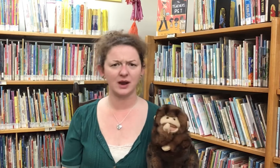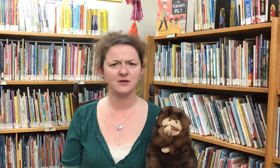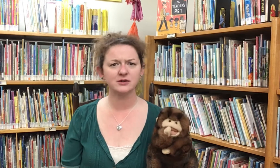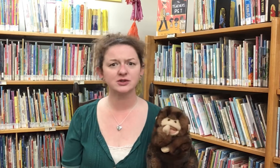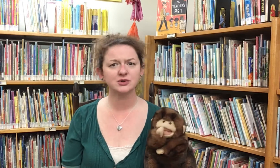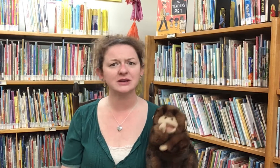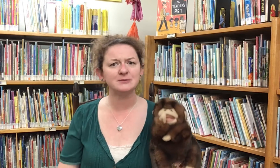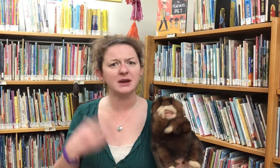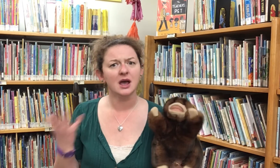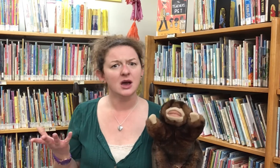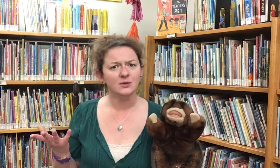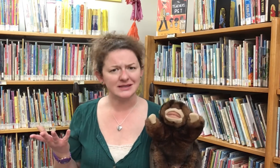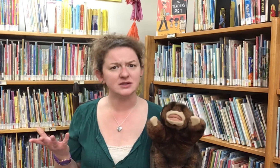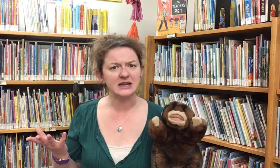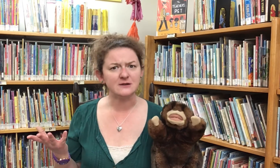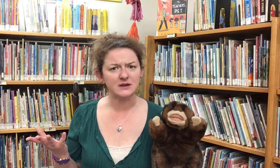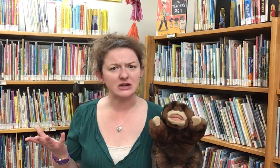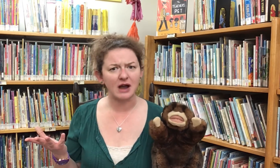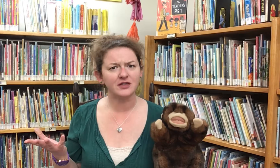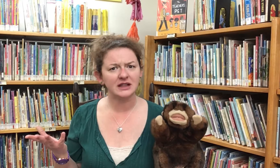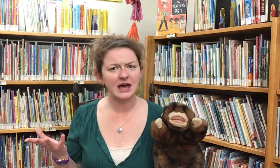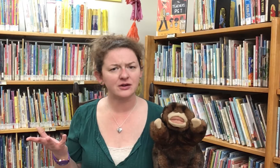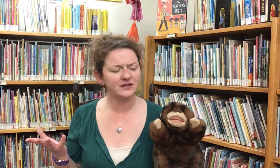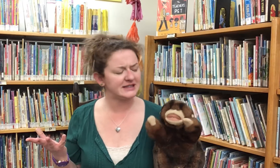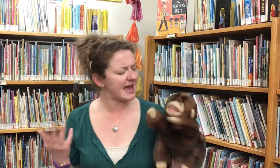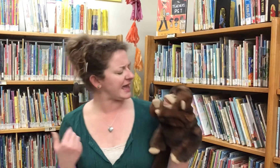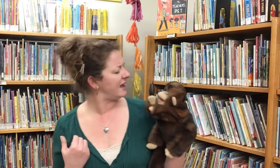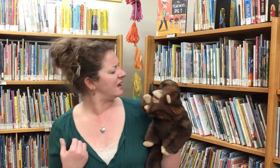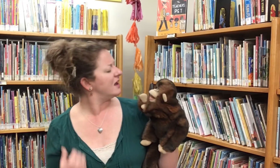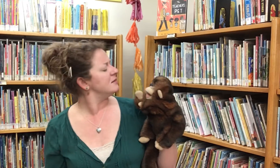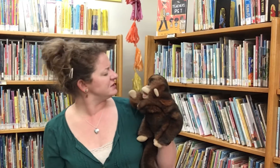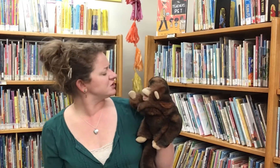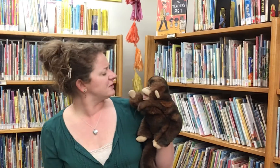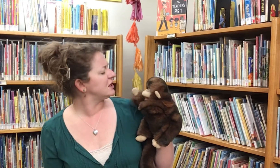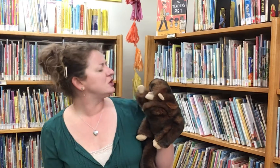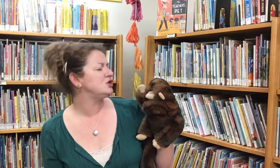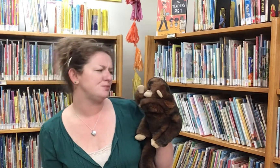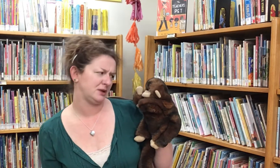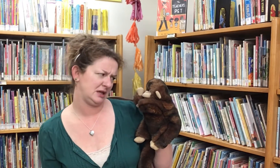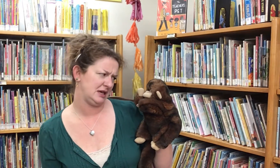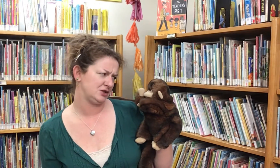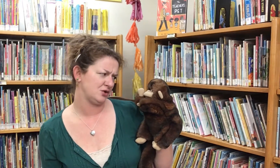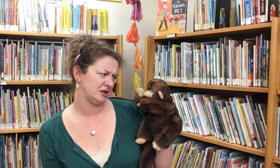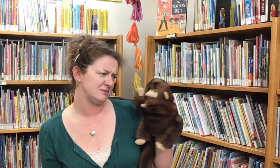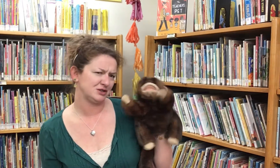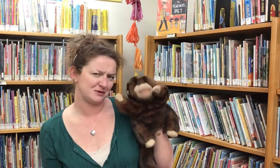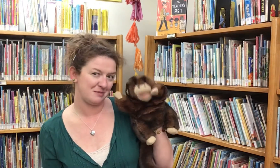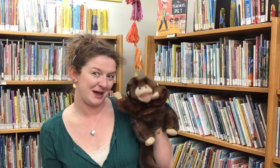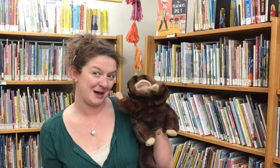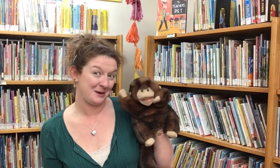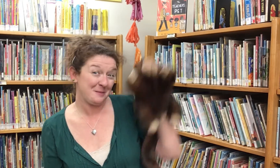for stories, but we still need to figure out the letter of the day. Mr. Monkey, could you please go get the mystery bag?